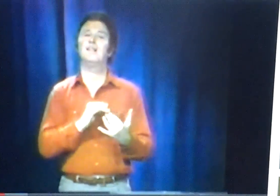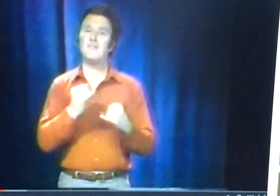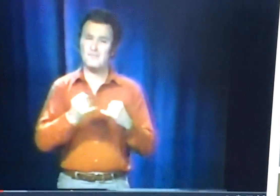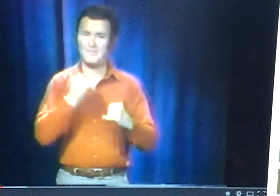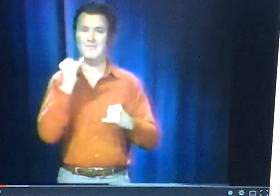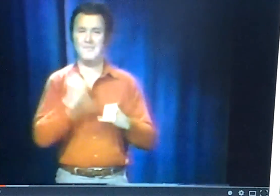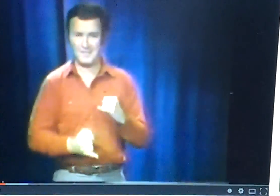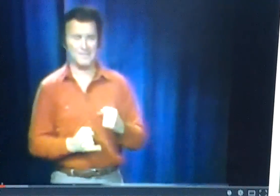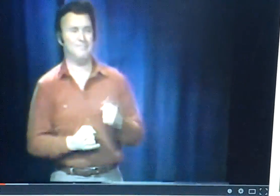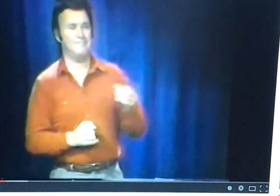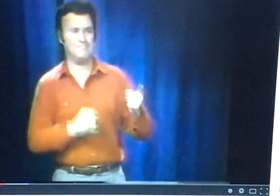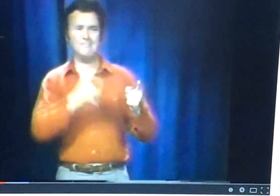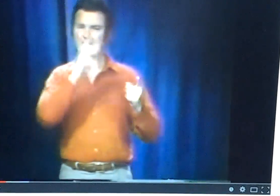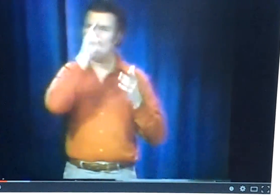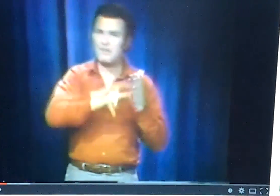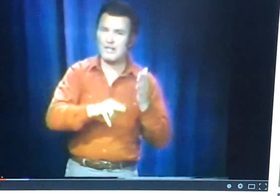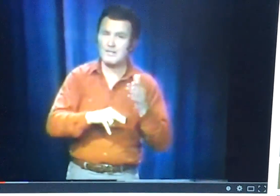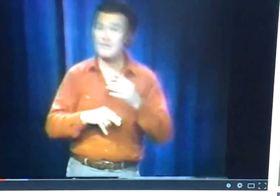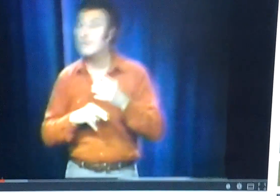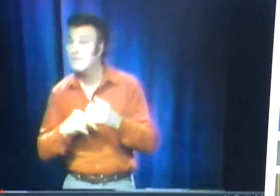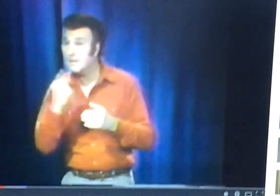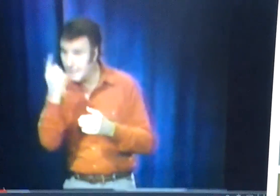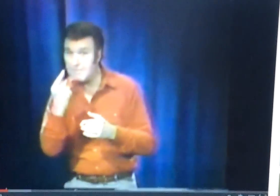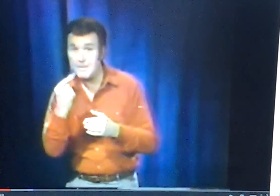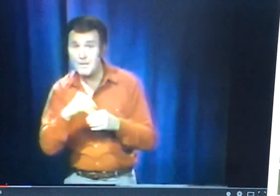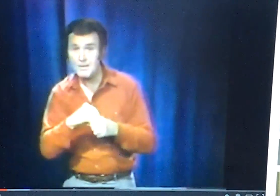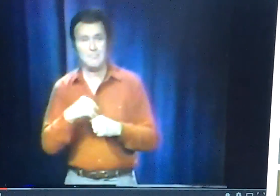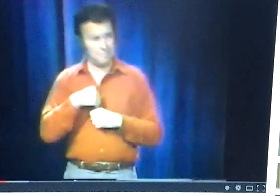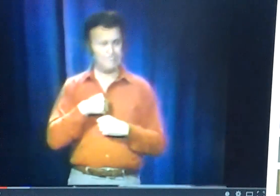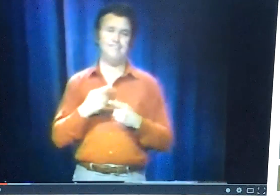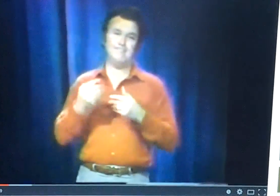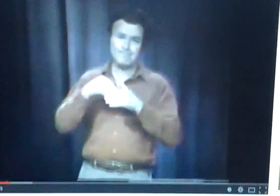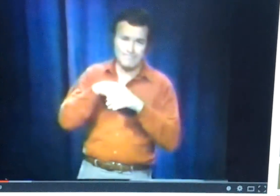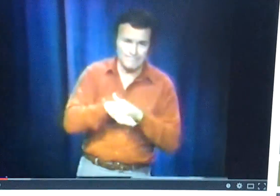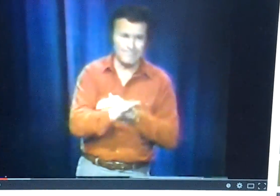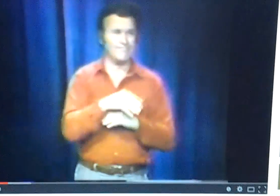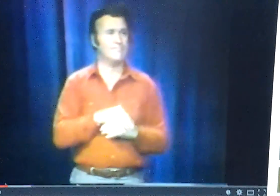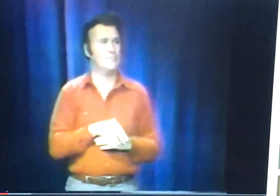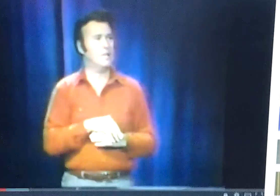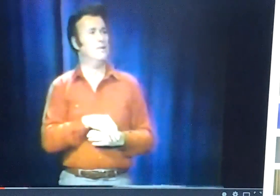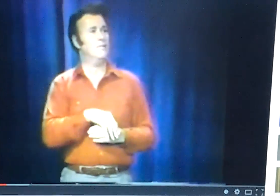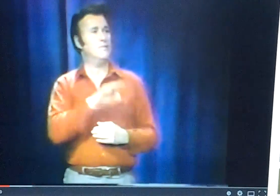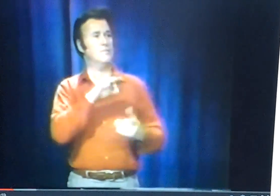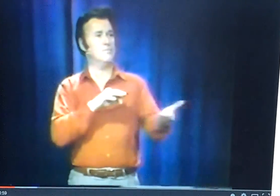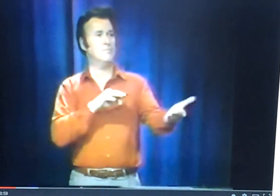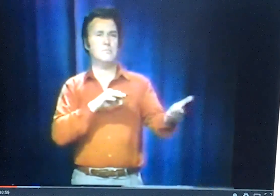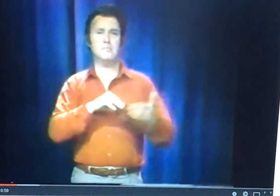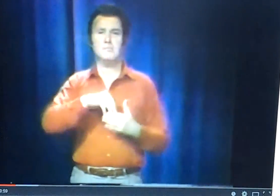After I had finished, I was waiting. Finally, they decided to call me in. So I entered the man's